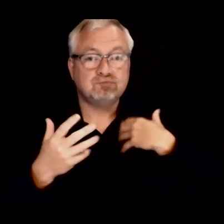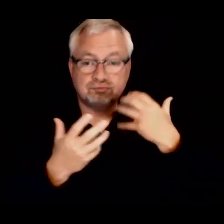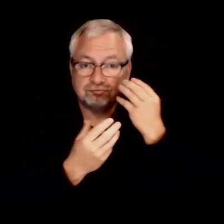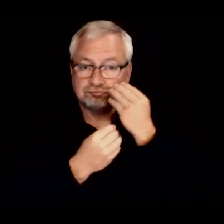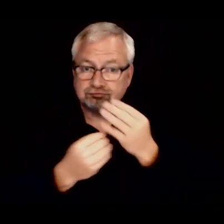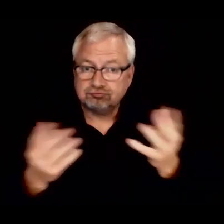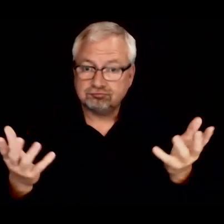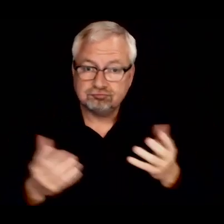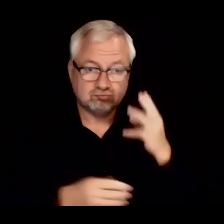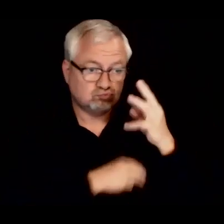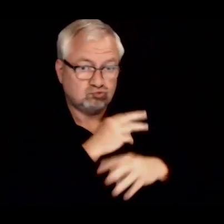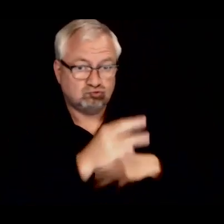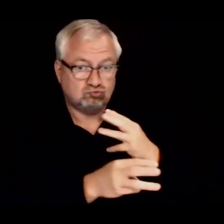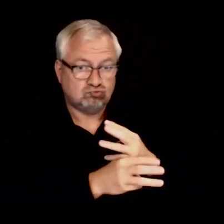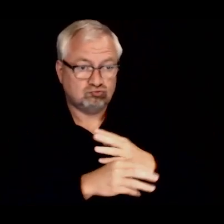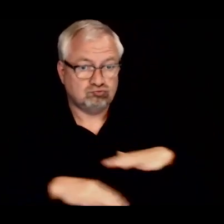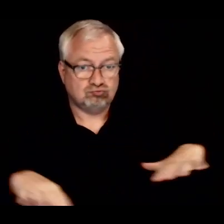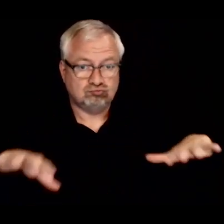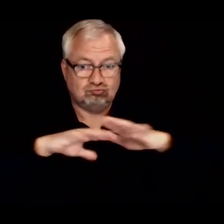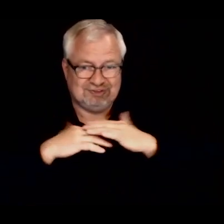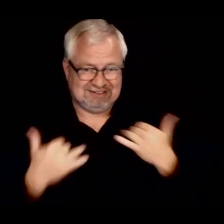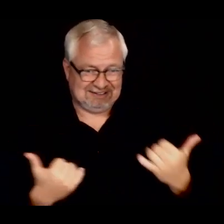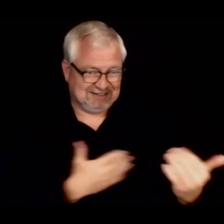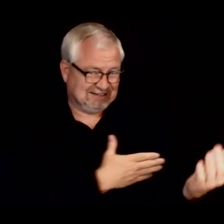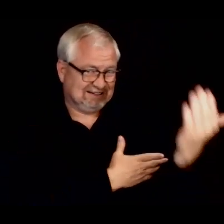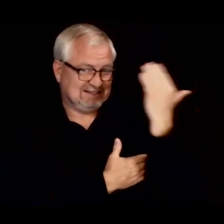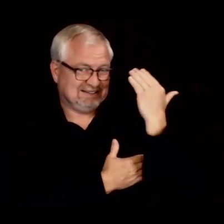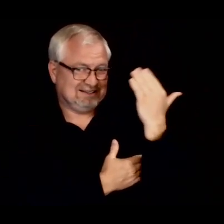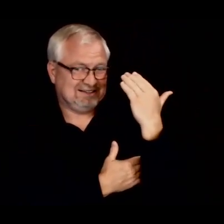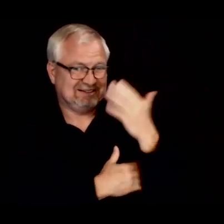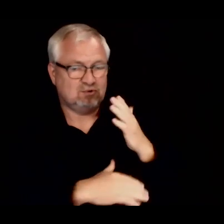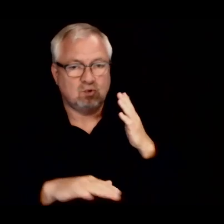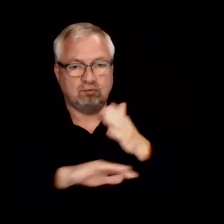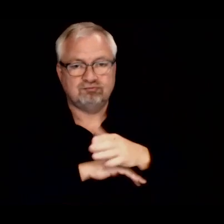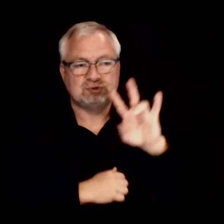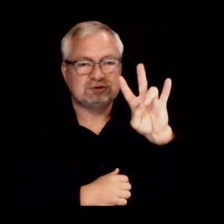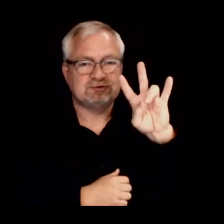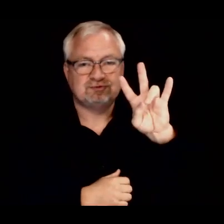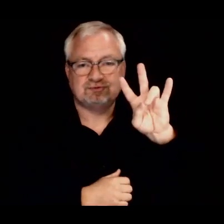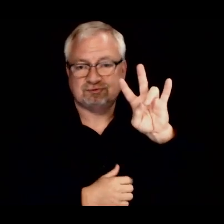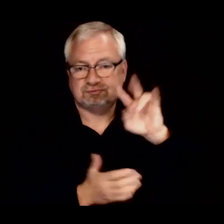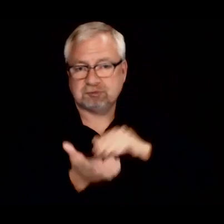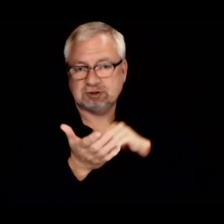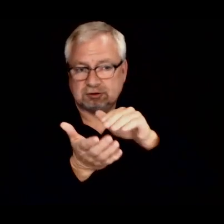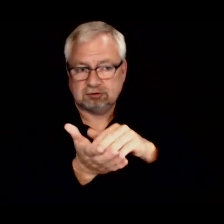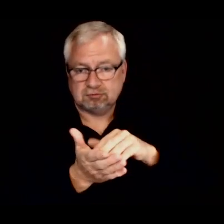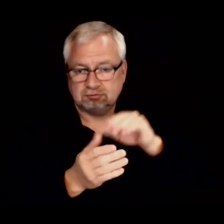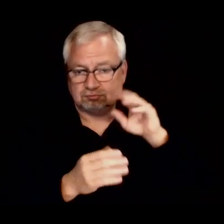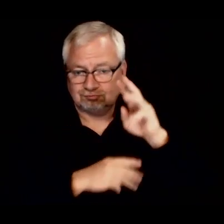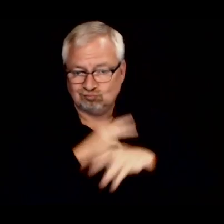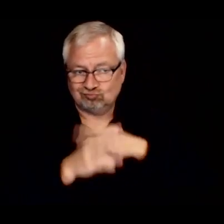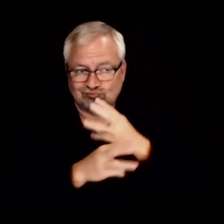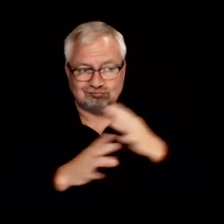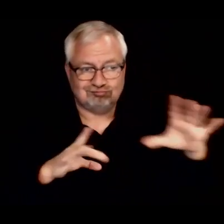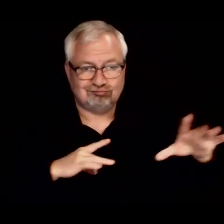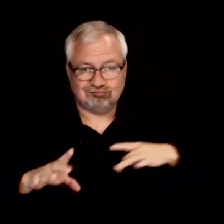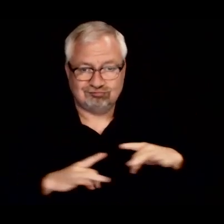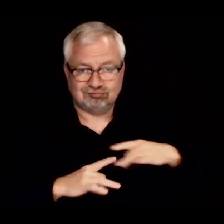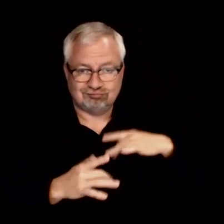As of early this morning, we were above 7 million cases around the world and above 403,000